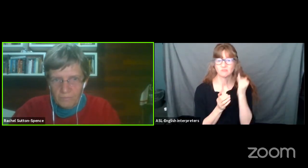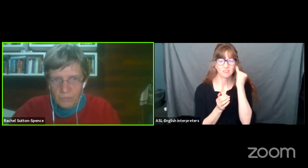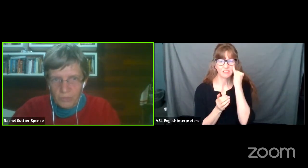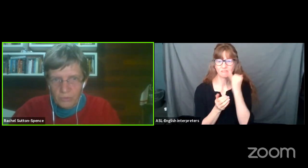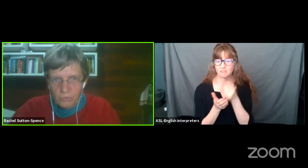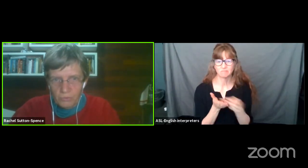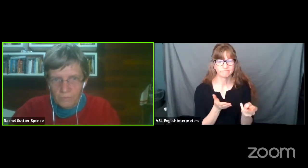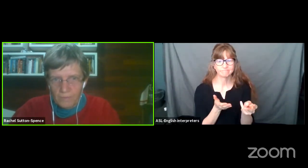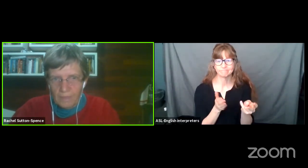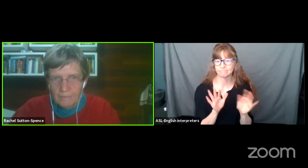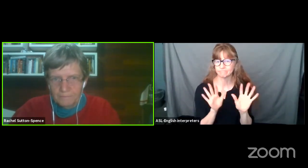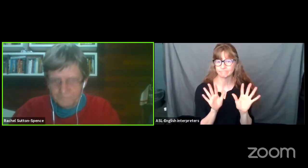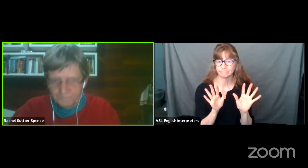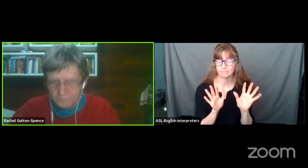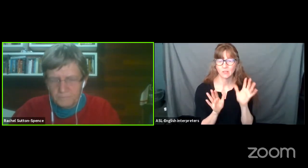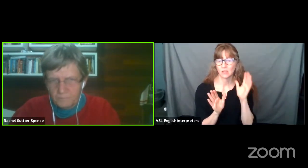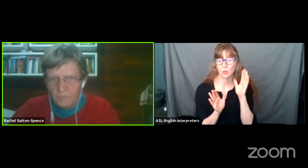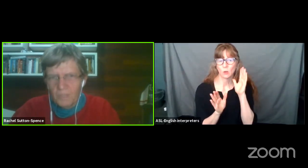back to